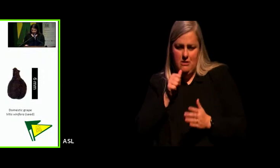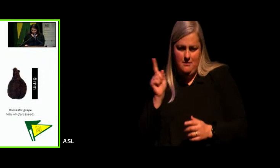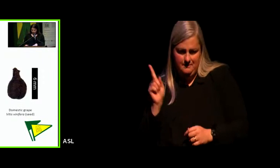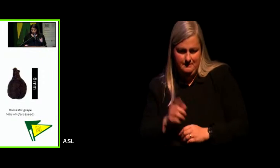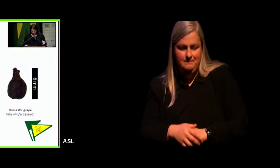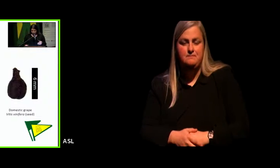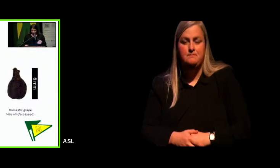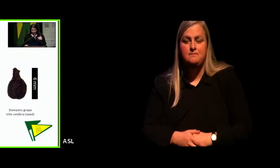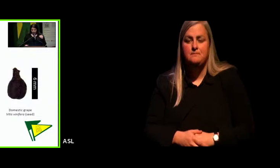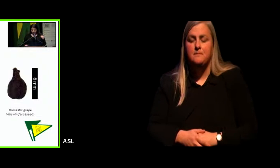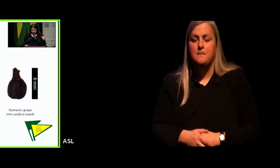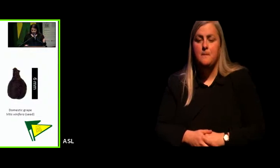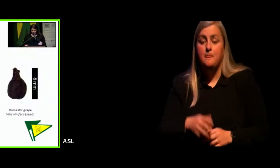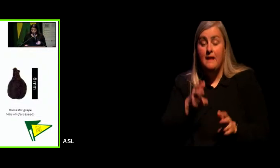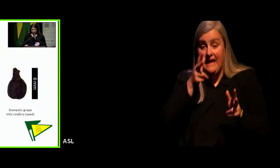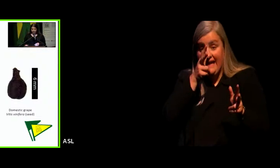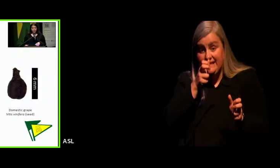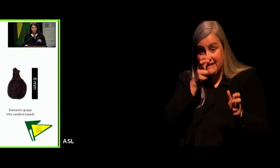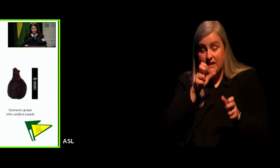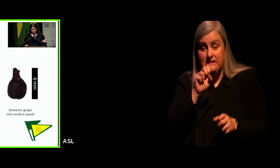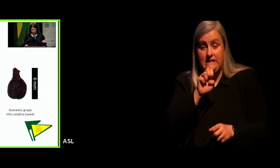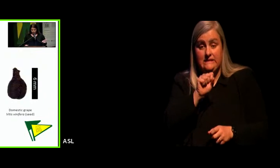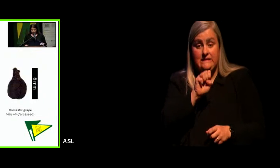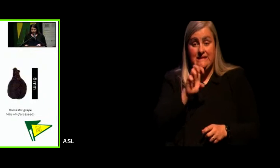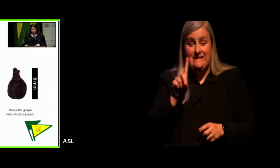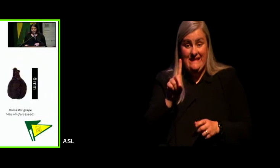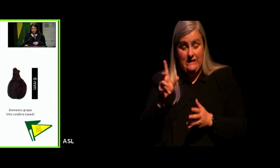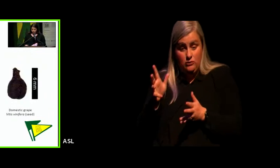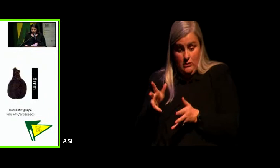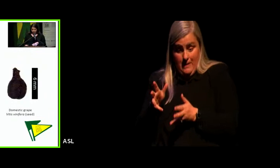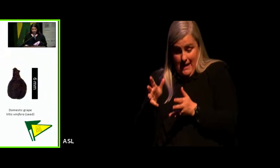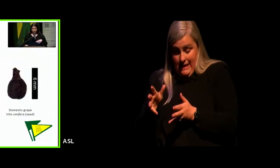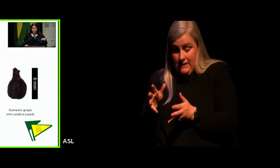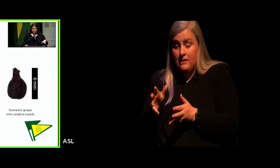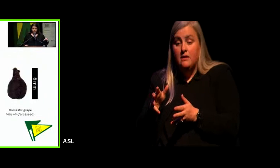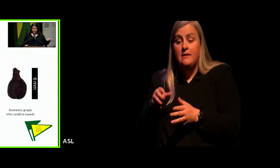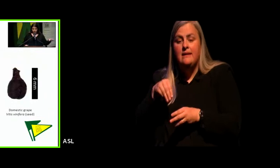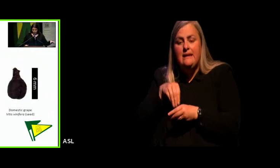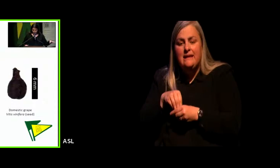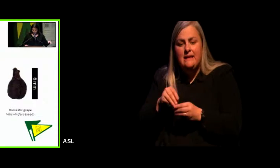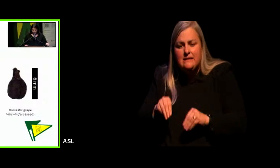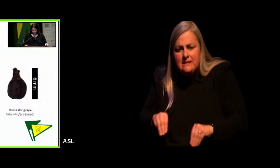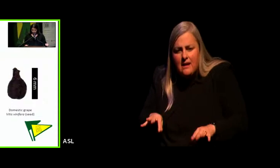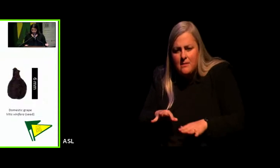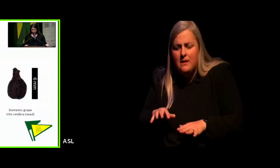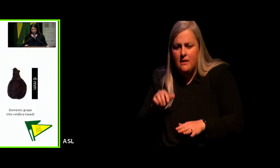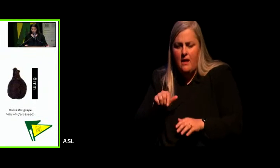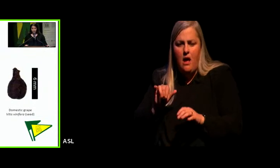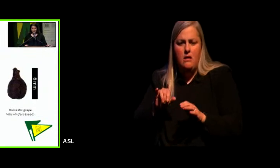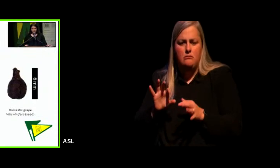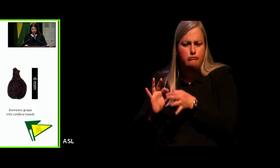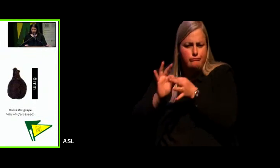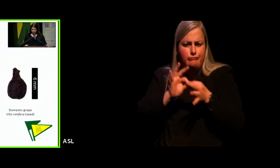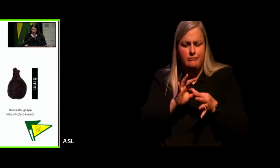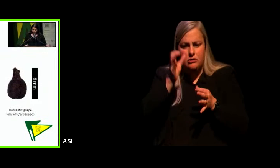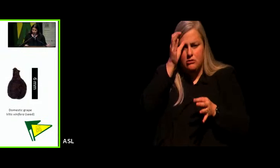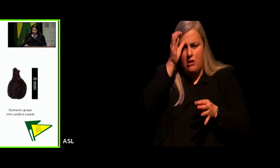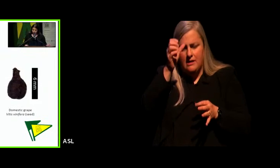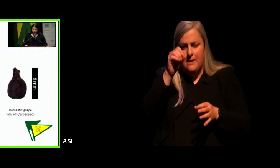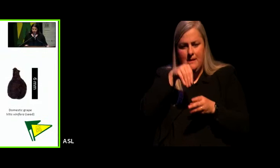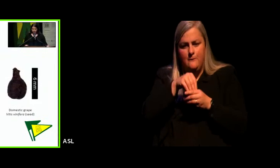And so insects and seed remains found in sediments in contexts that are associated with food. So these methods